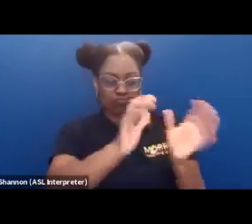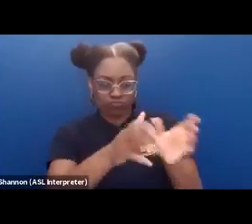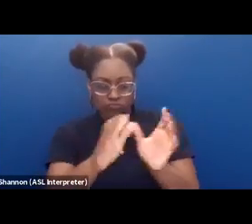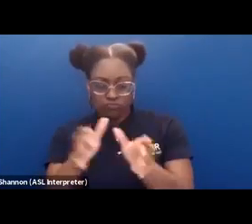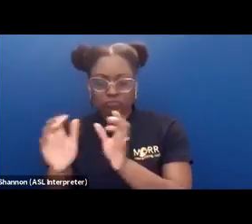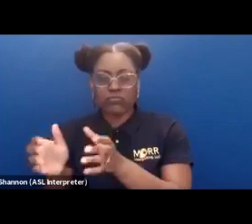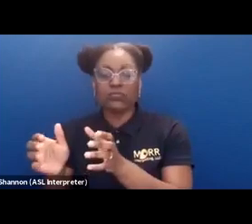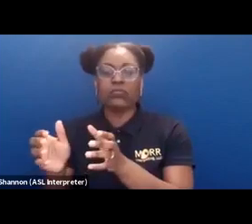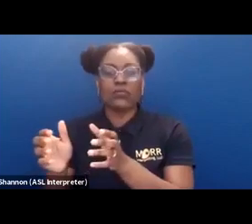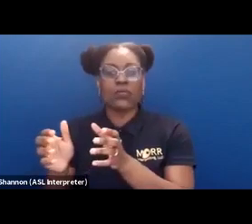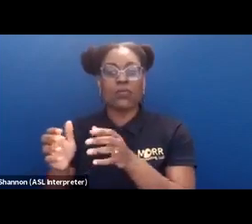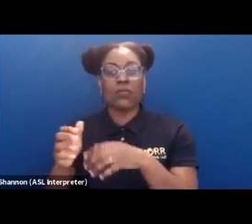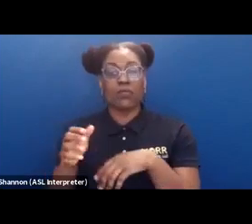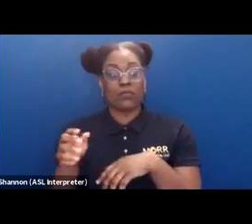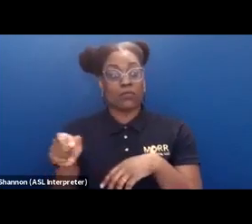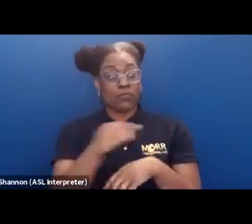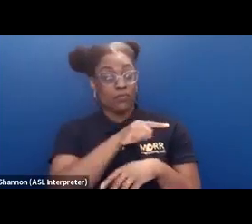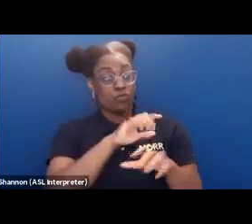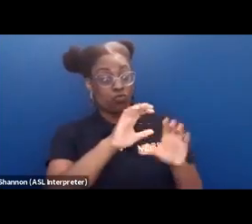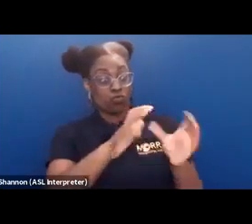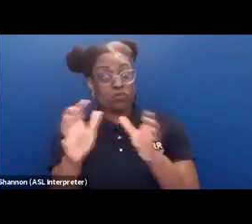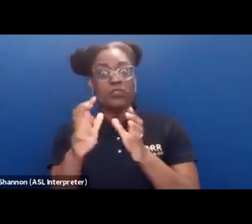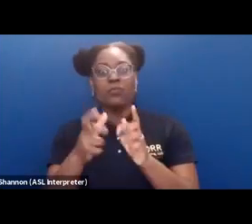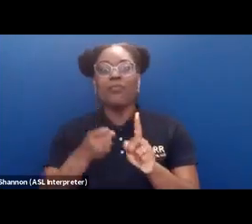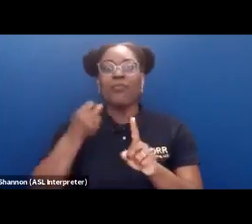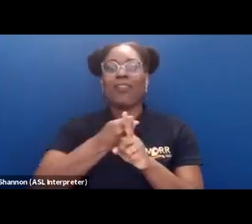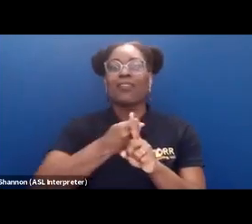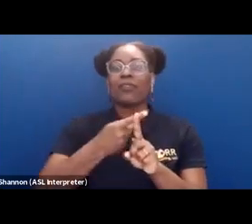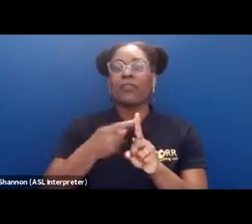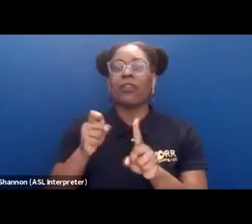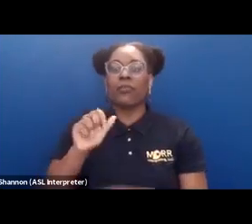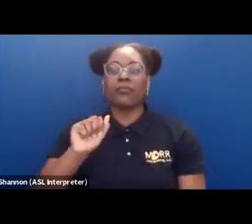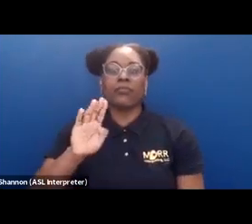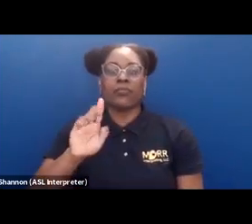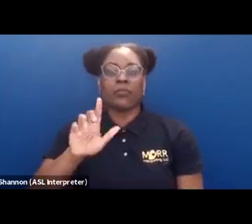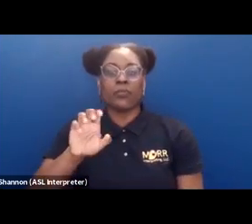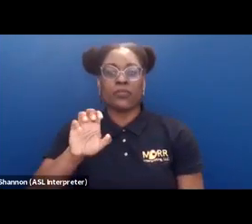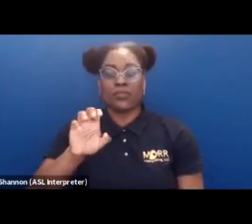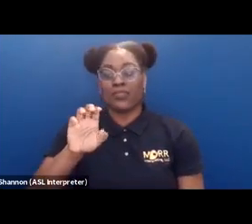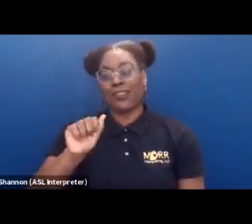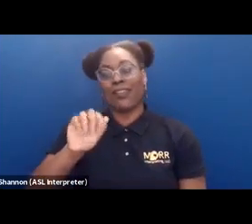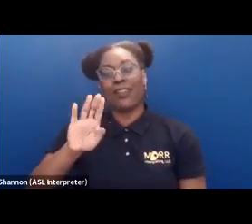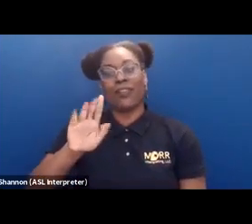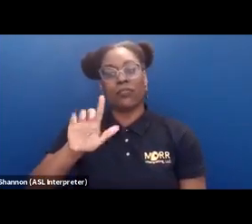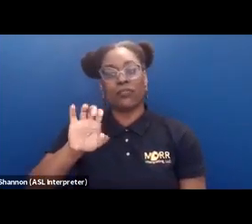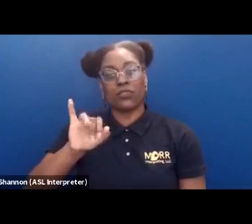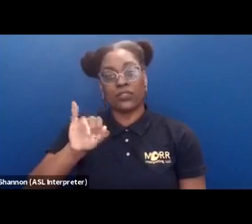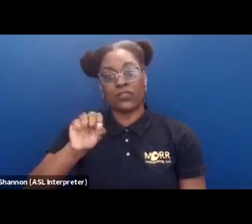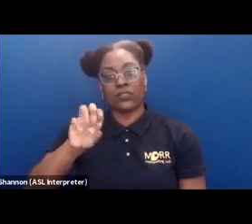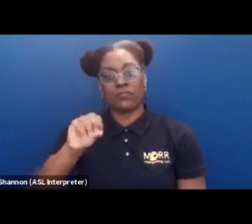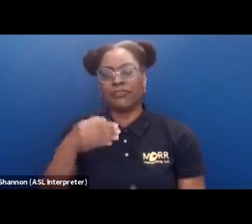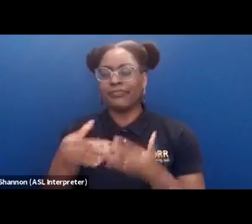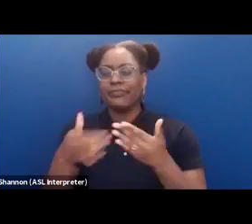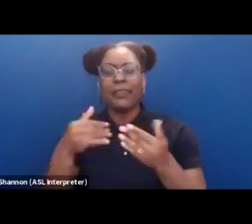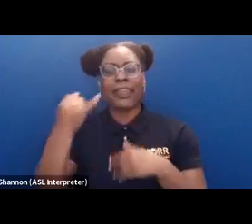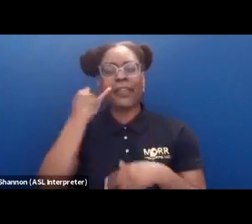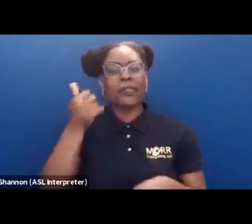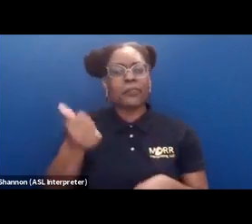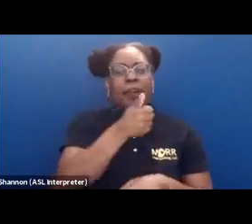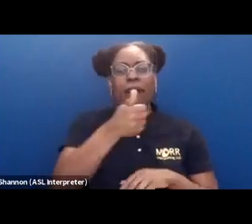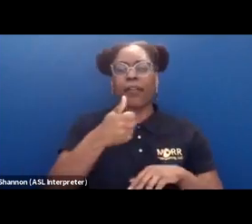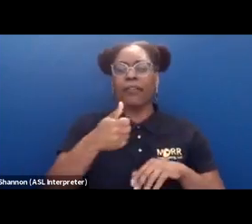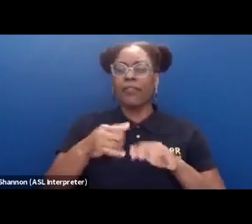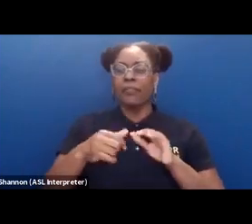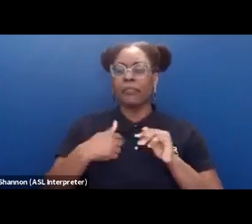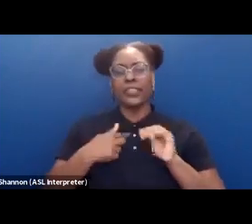are impacted by ableism, even if they do not have that label. And that is the context